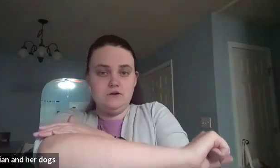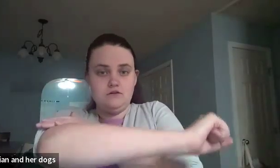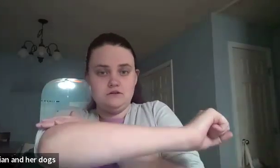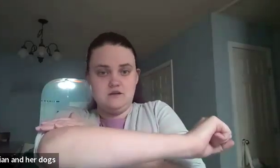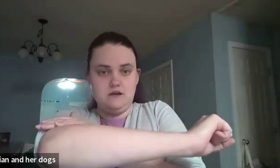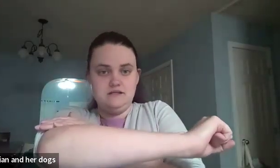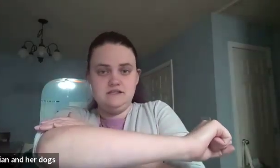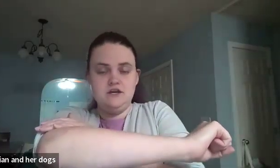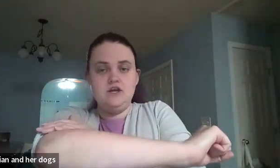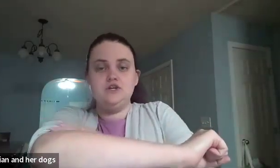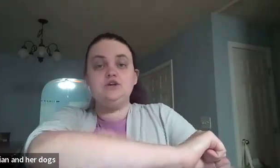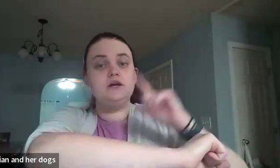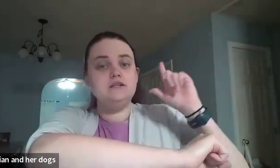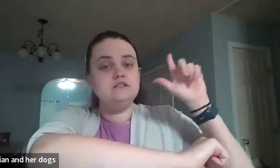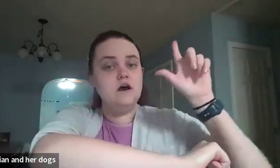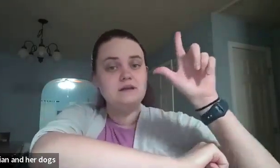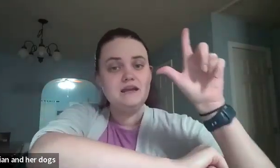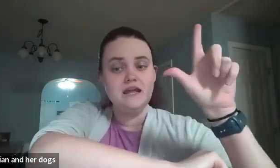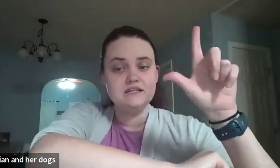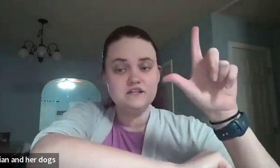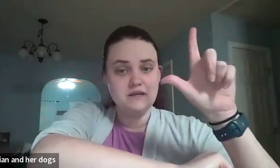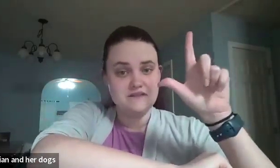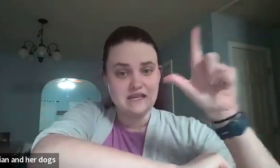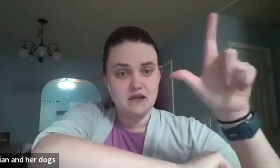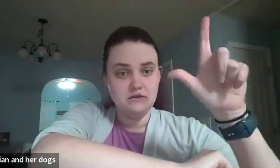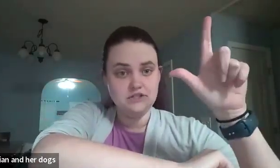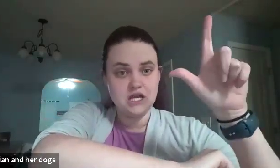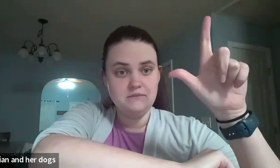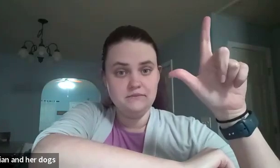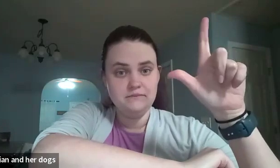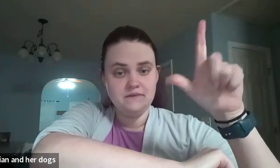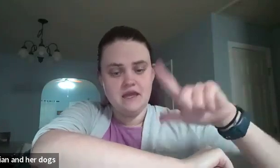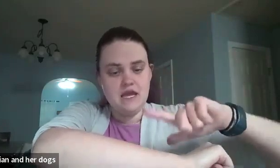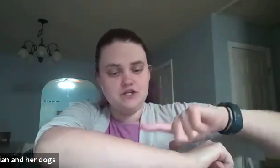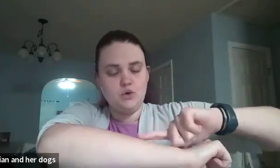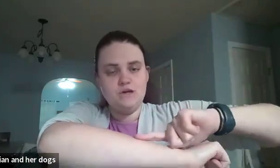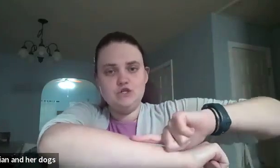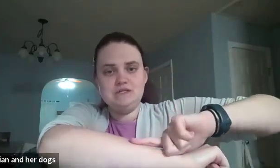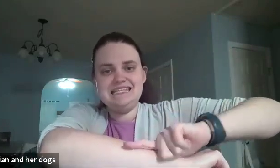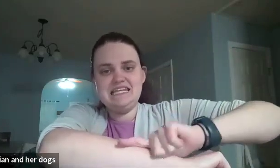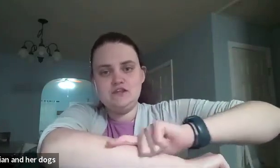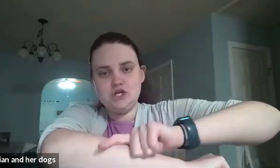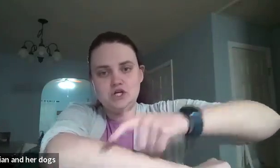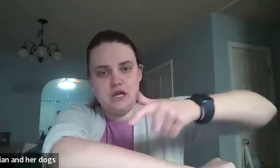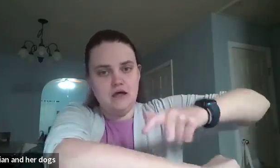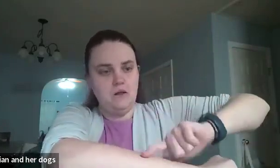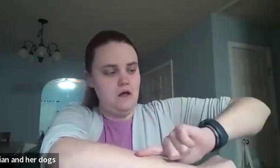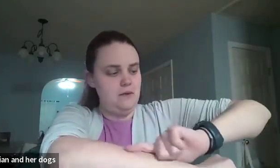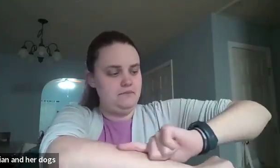arm sideways. Your dominant hand's gonna be in this L shape, and you're going to slither your L up